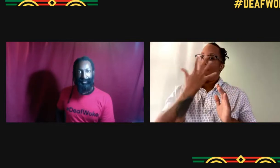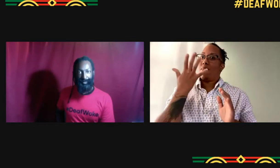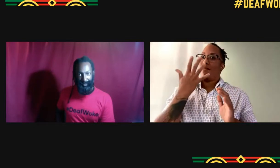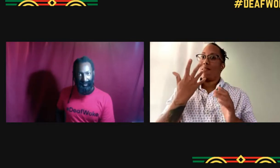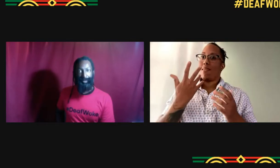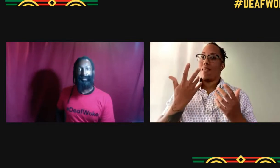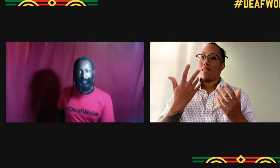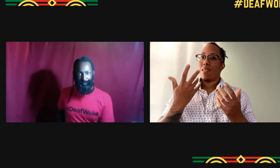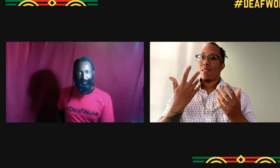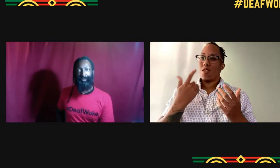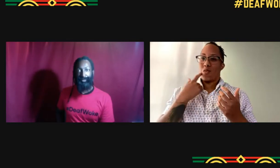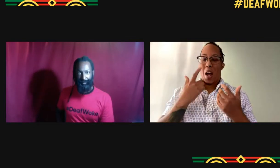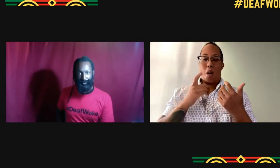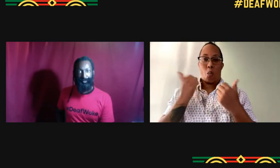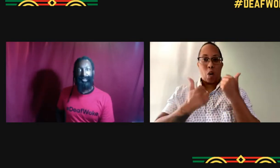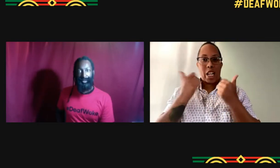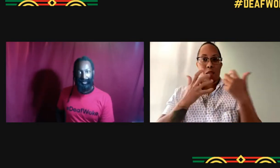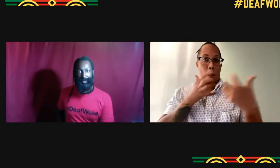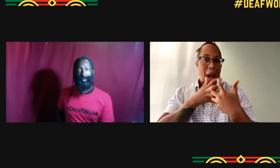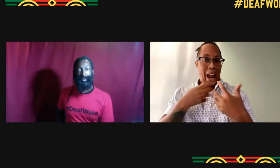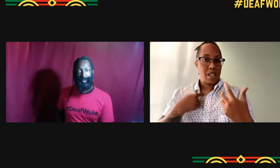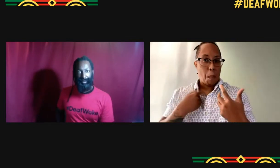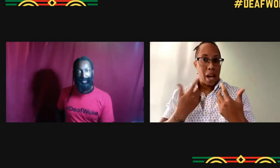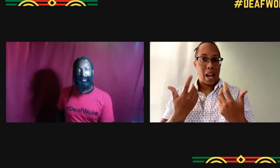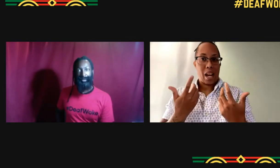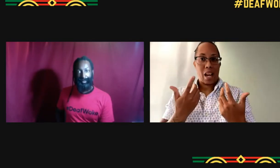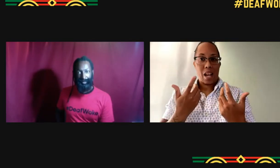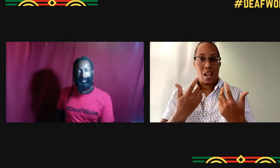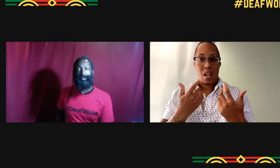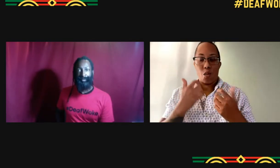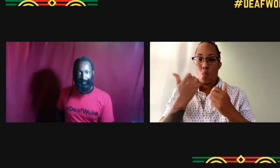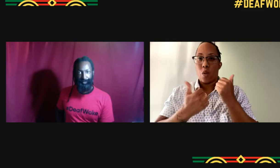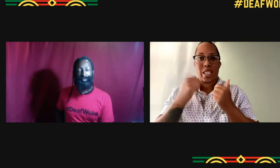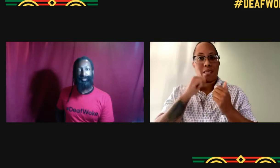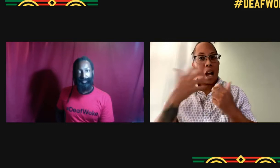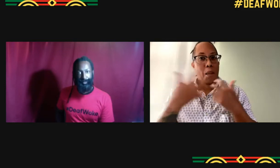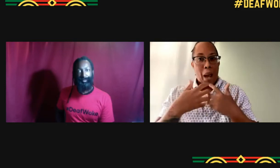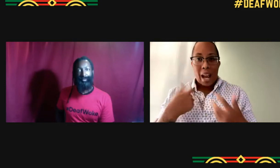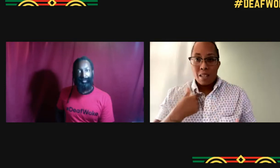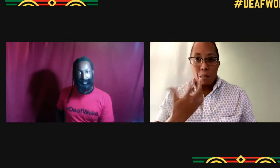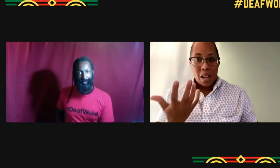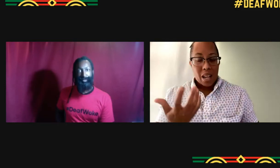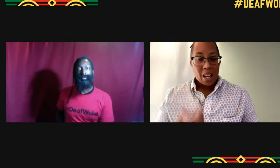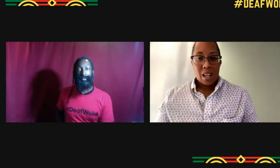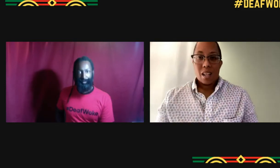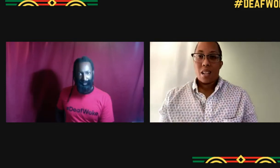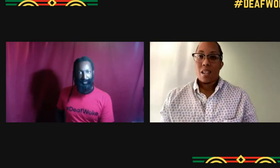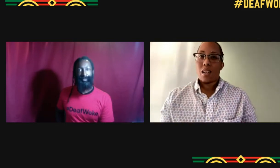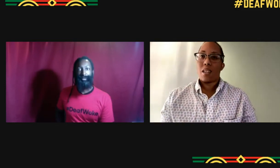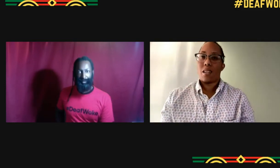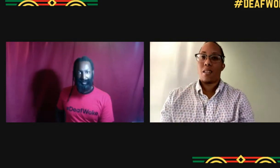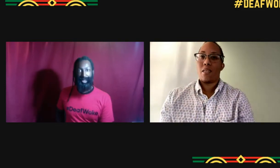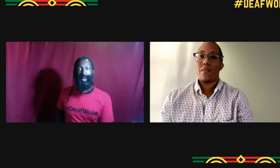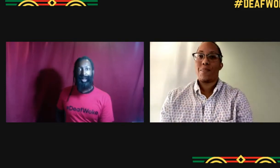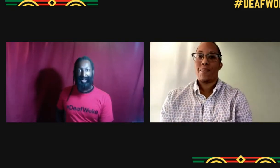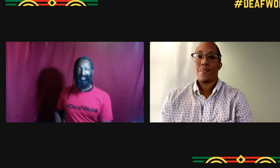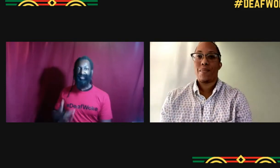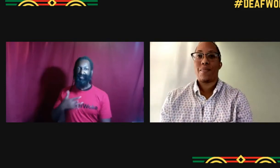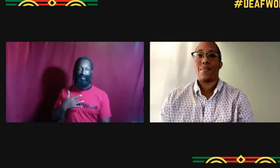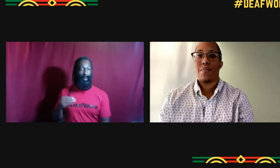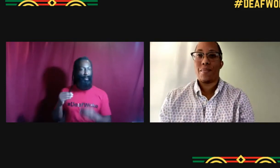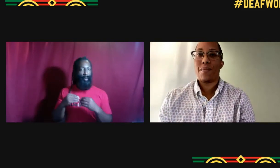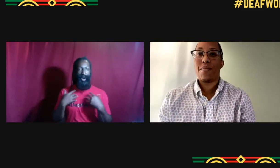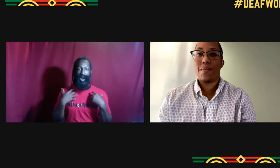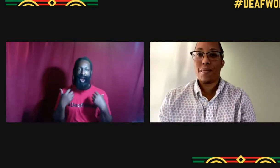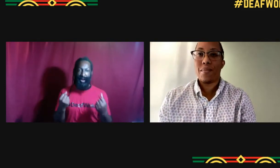present myself, how I approach someone when I'm correcting them, you know, what best suits me, what serves me, what matches